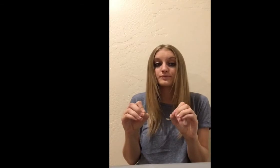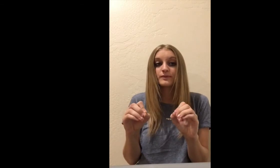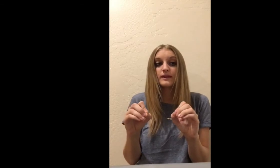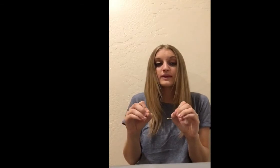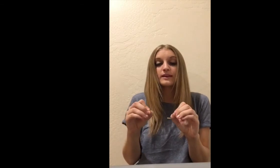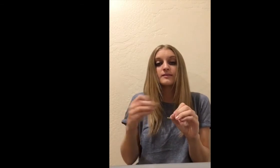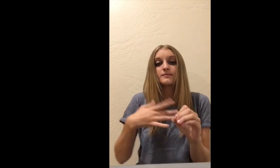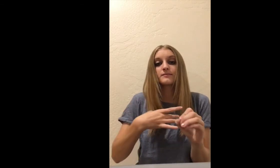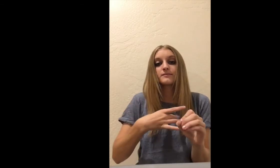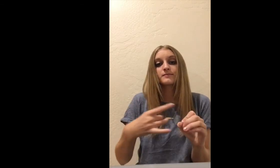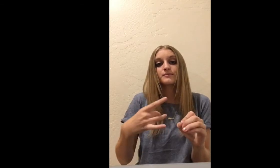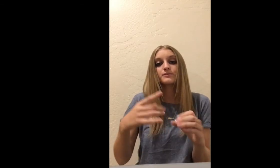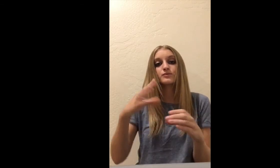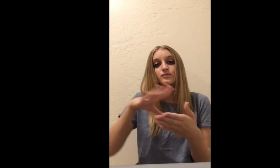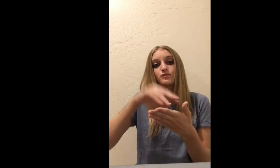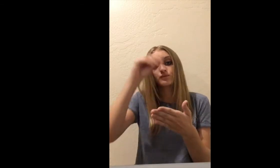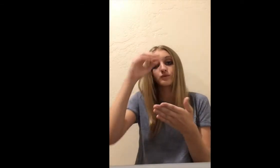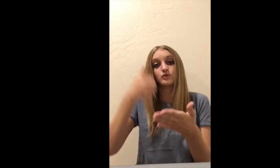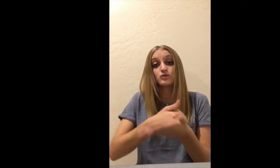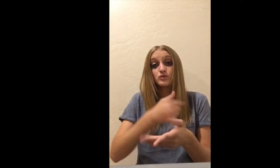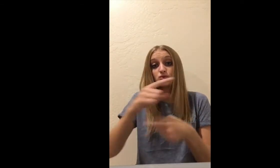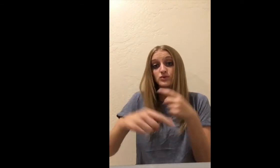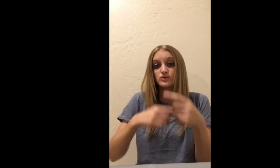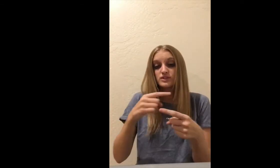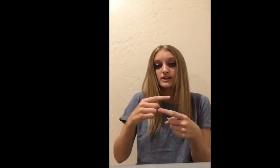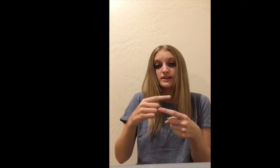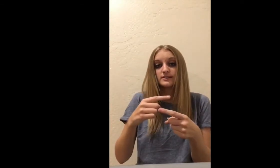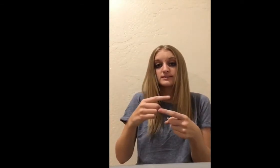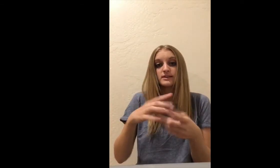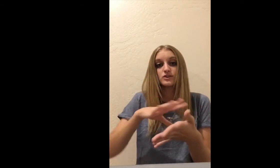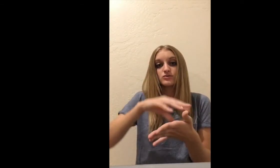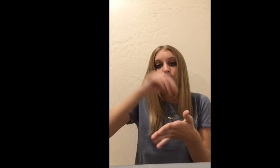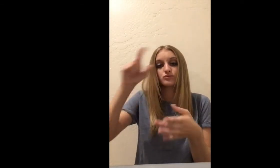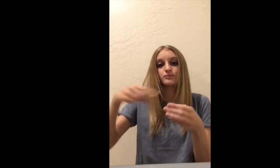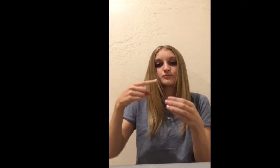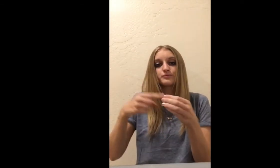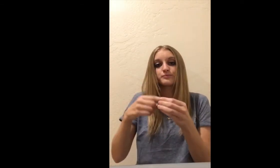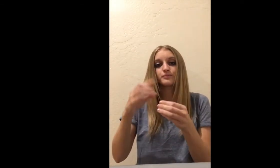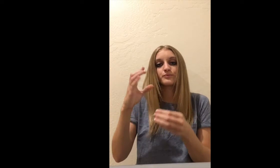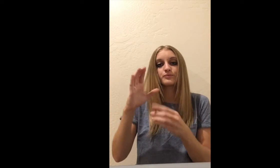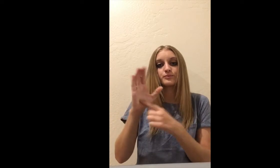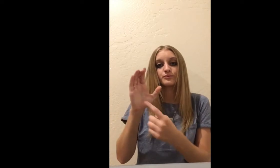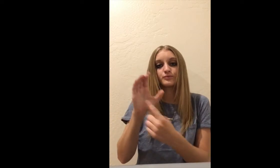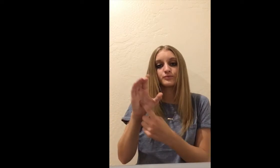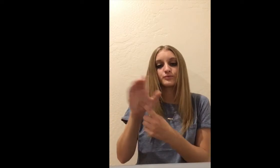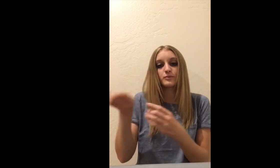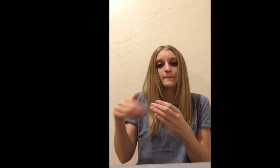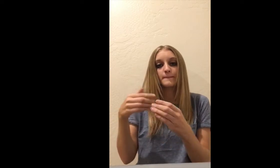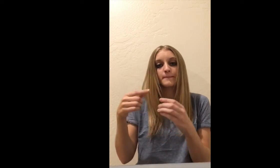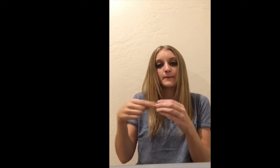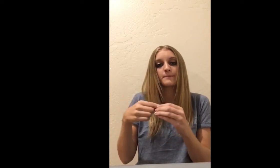voice. I liked learning new signs and learning about deaf culture.